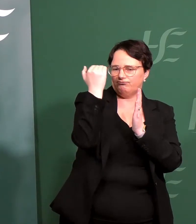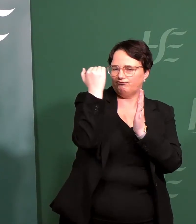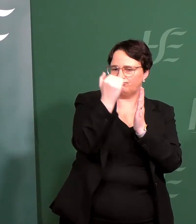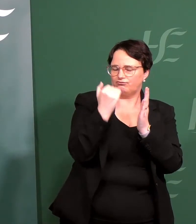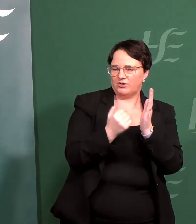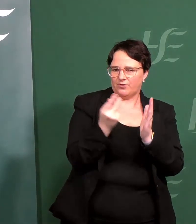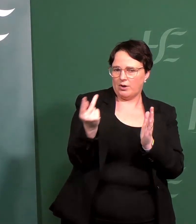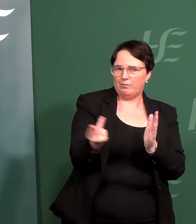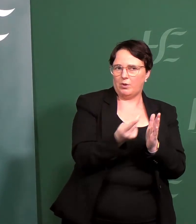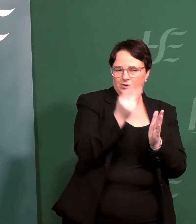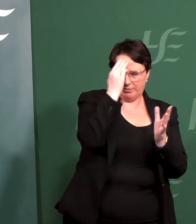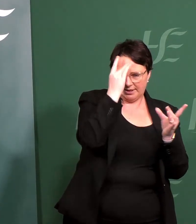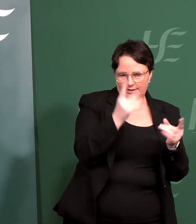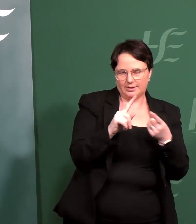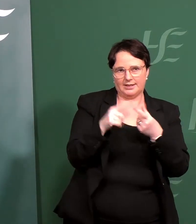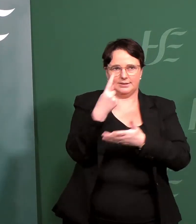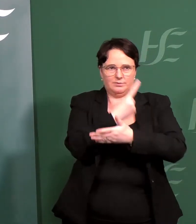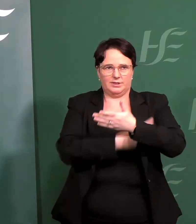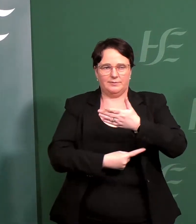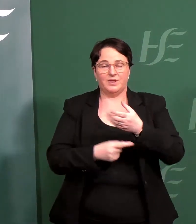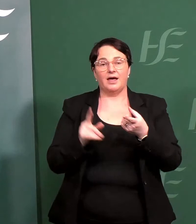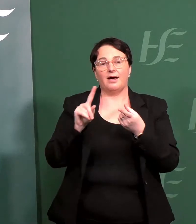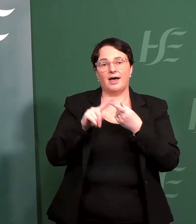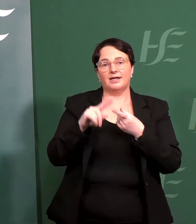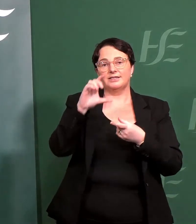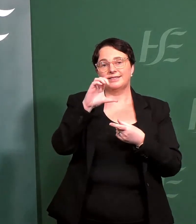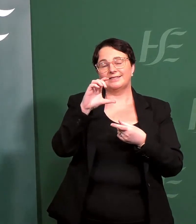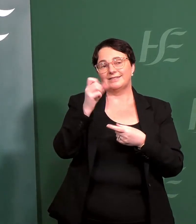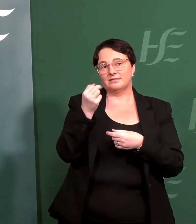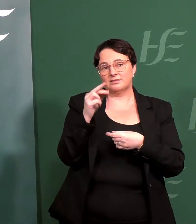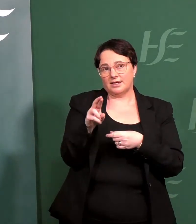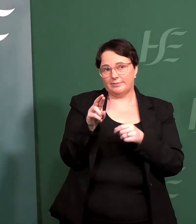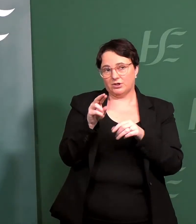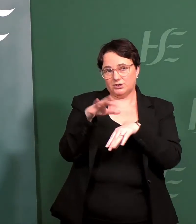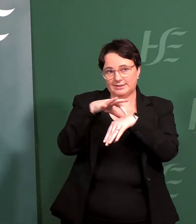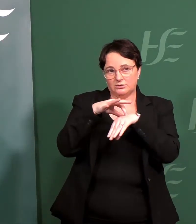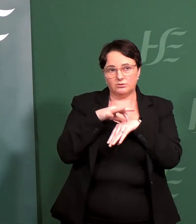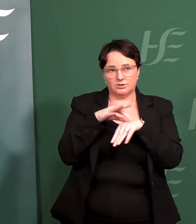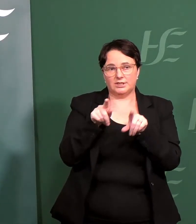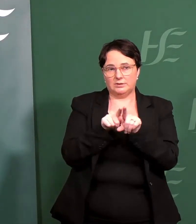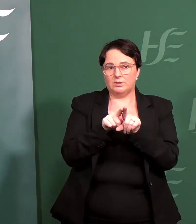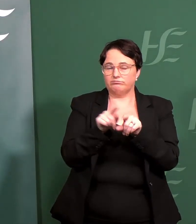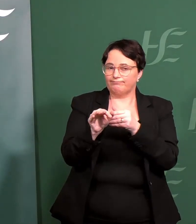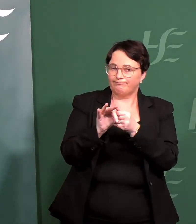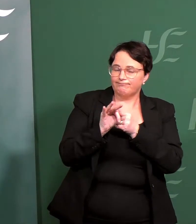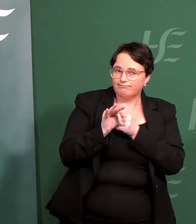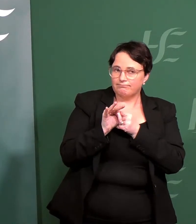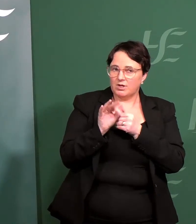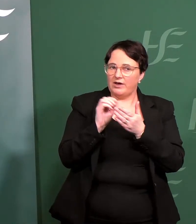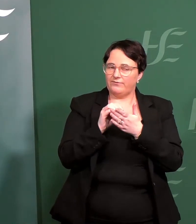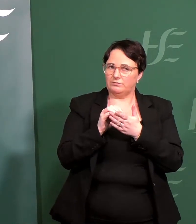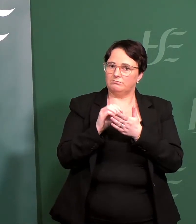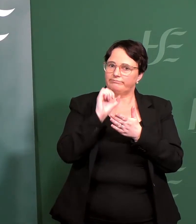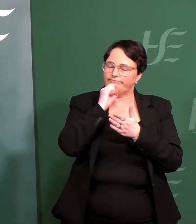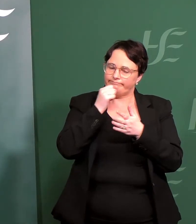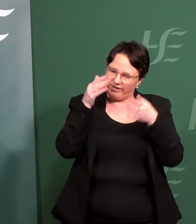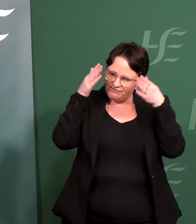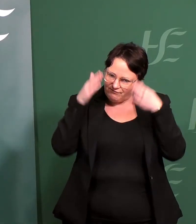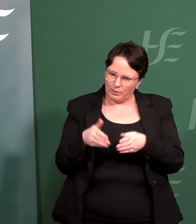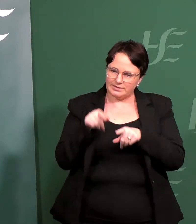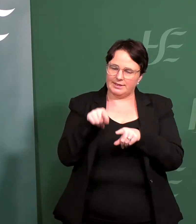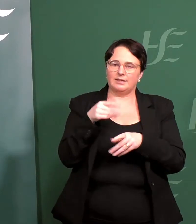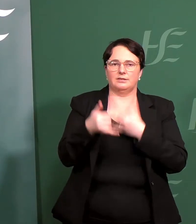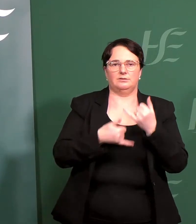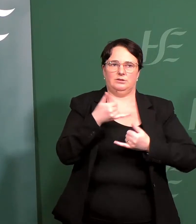both. And cyber security is something that we will be putting a very significant focus on this year.